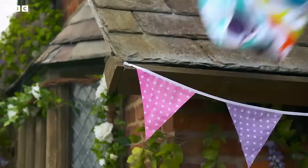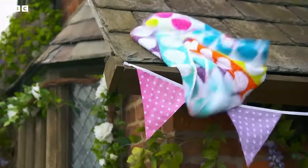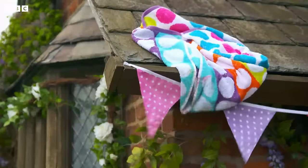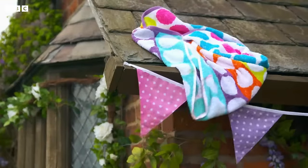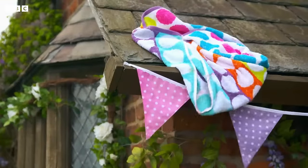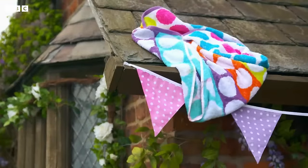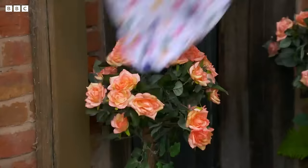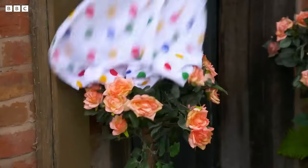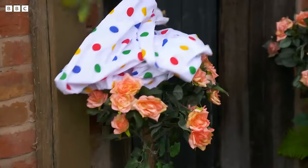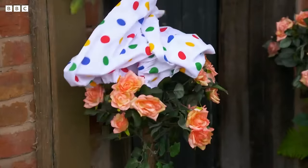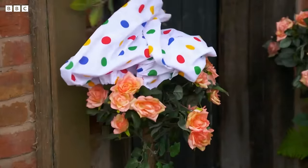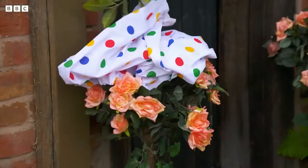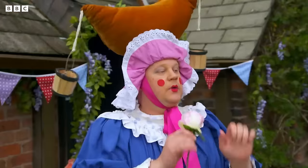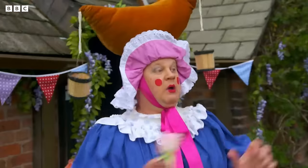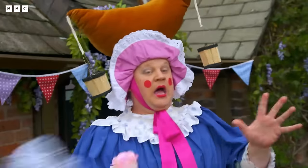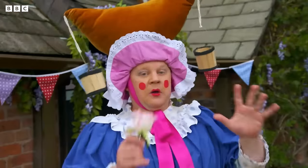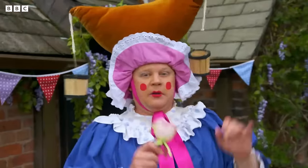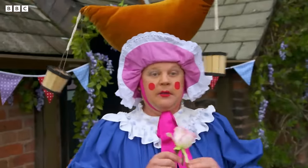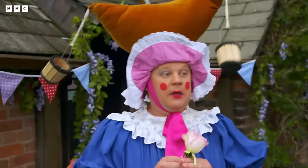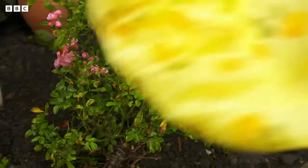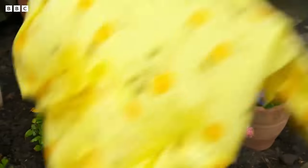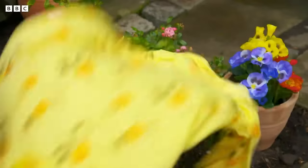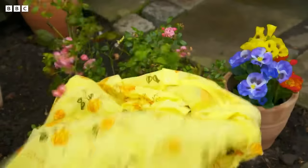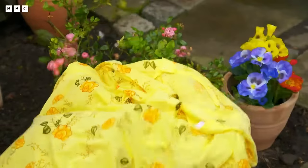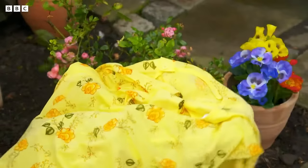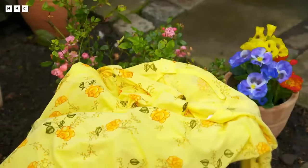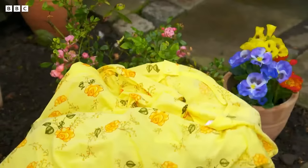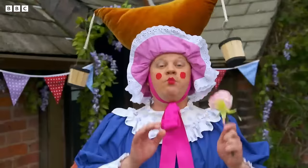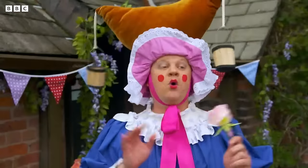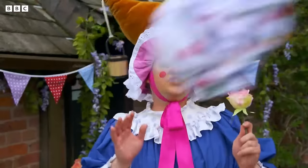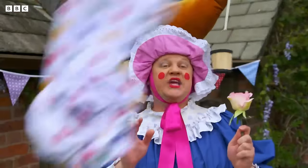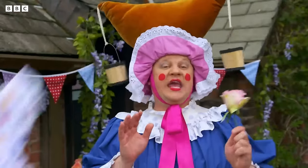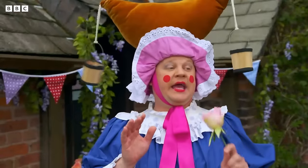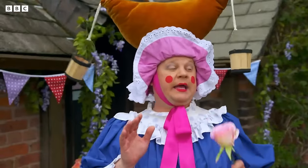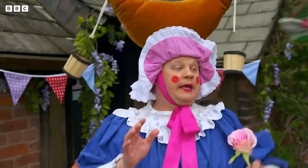Oopsie, Mr. Tumble. Oh, no! My washing!